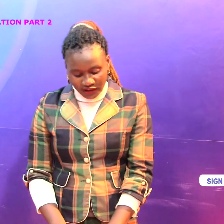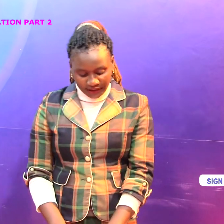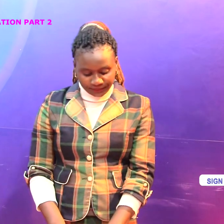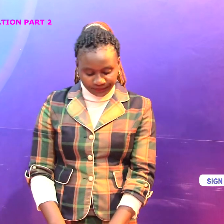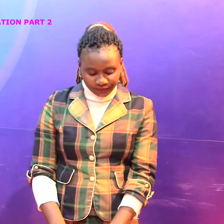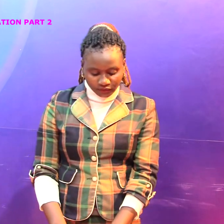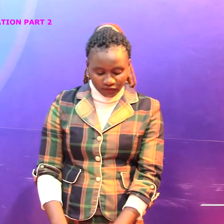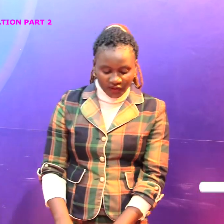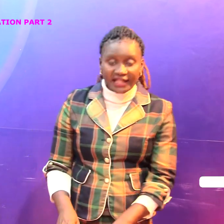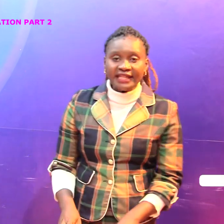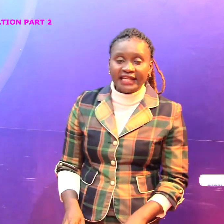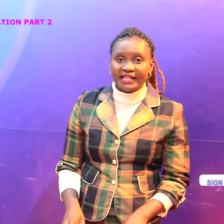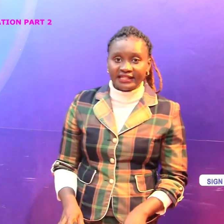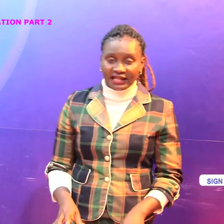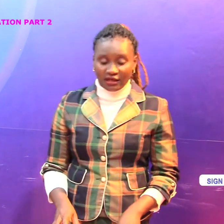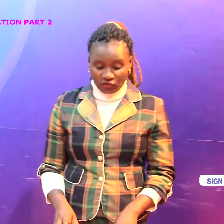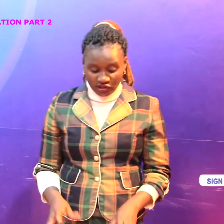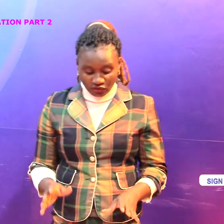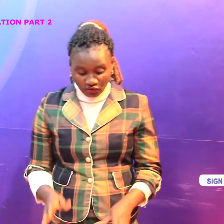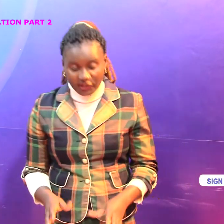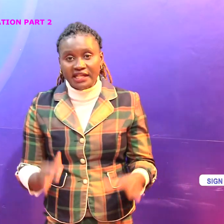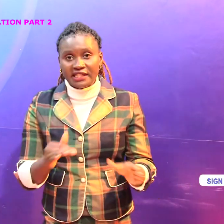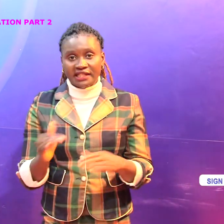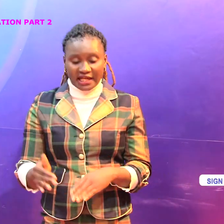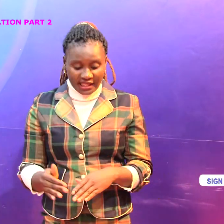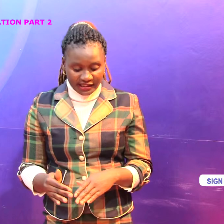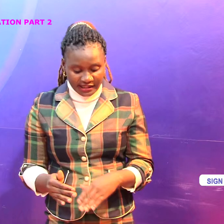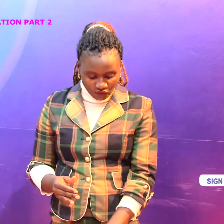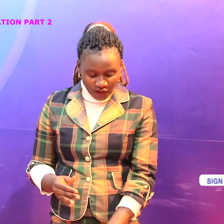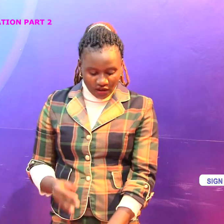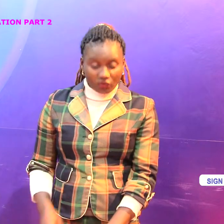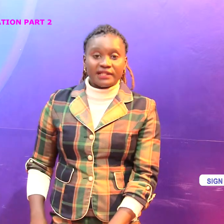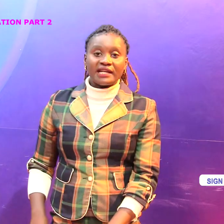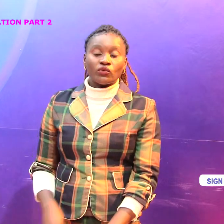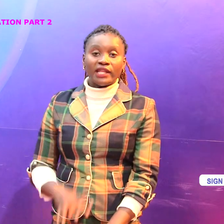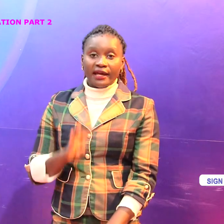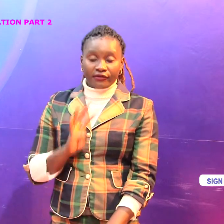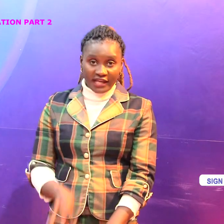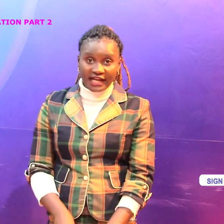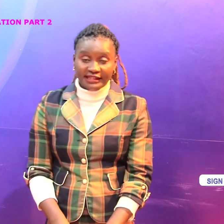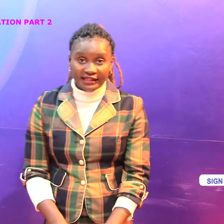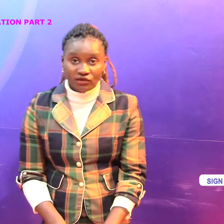what in Kenya Sign Language we change it like this. We start with the years.